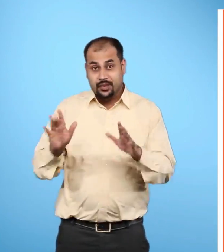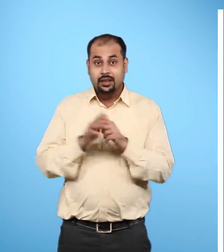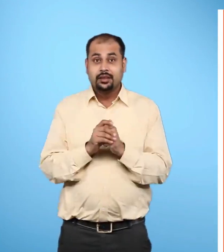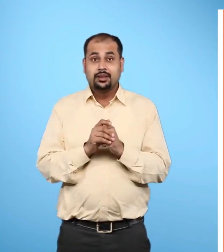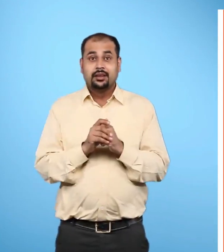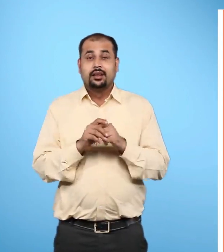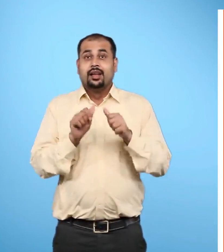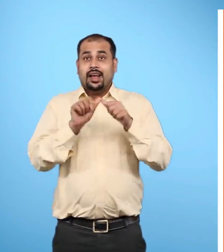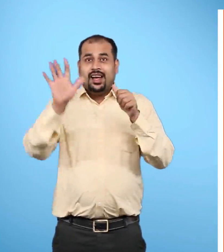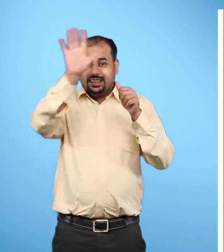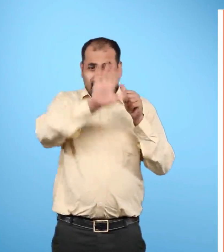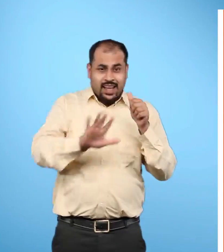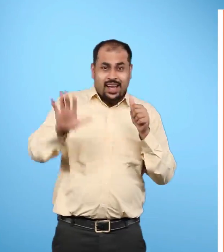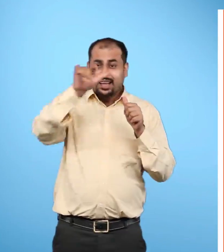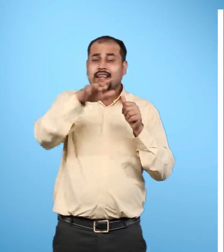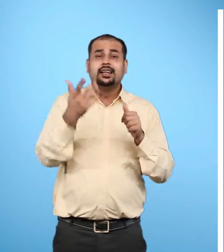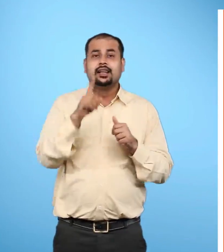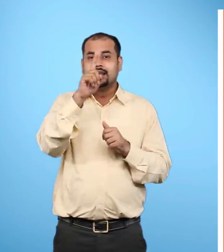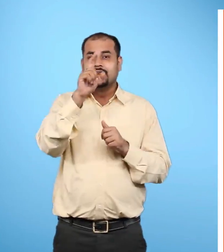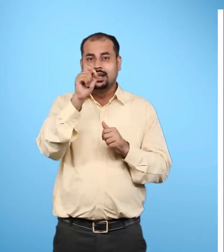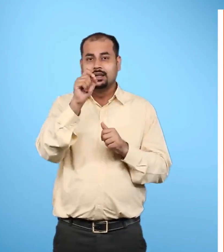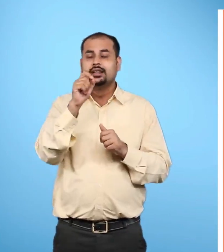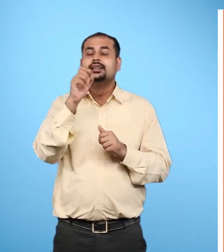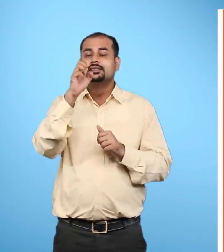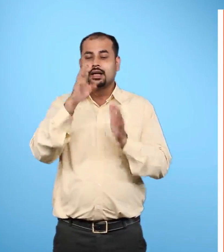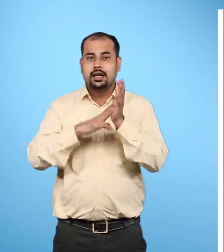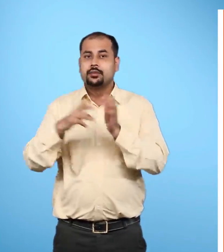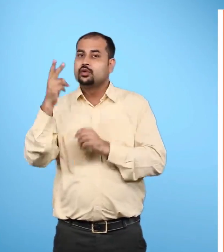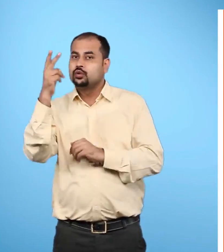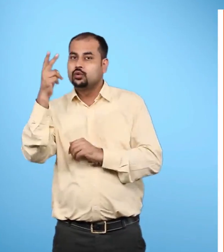so that its area is 10 square centimeters.